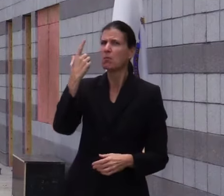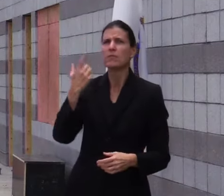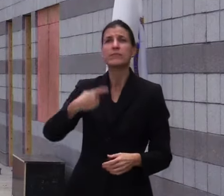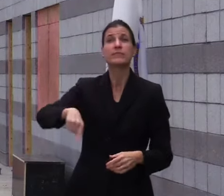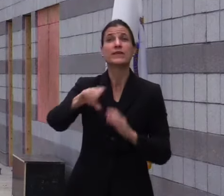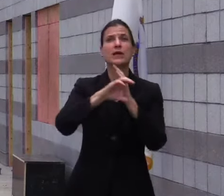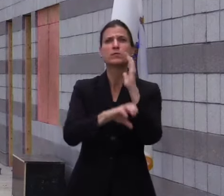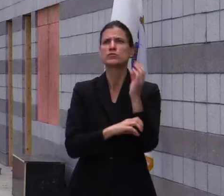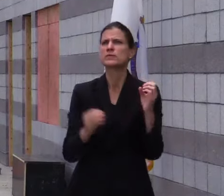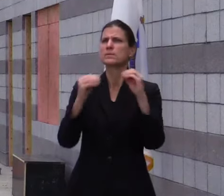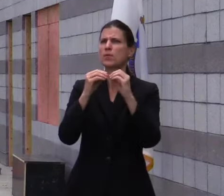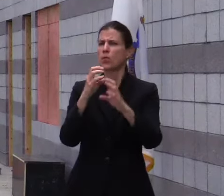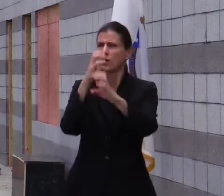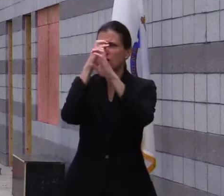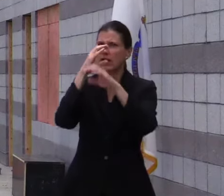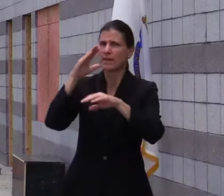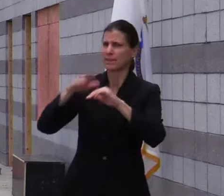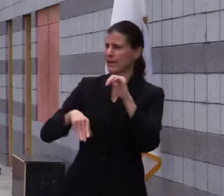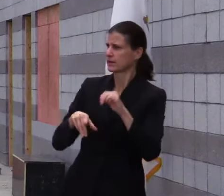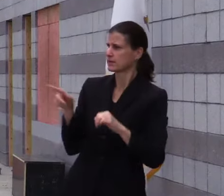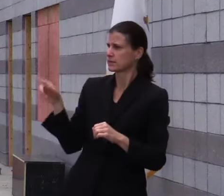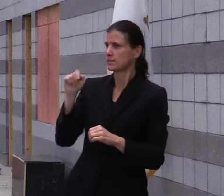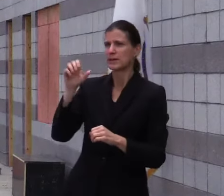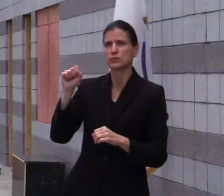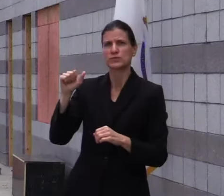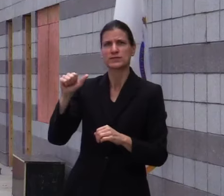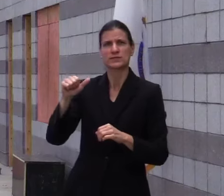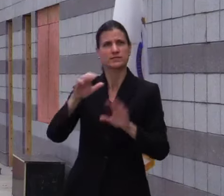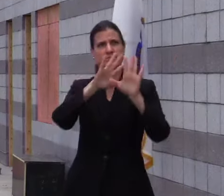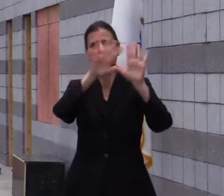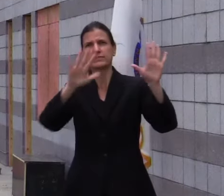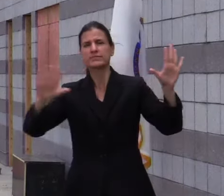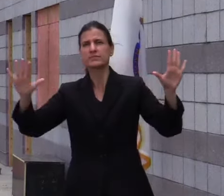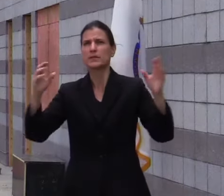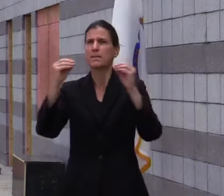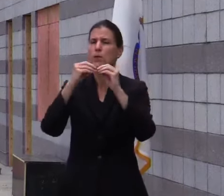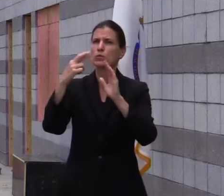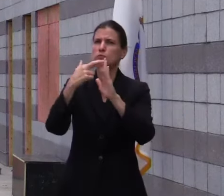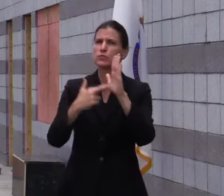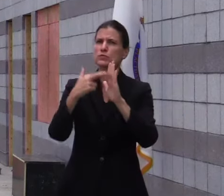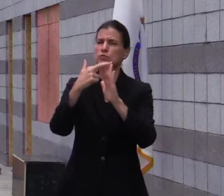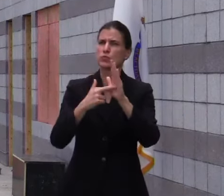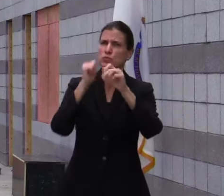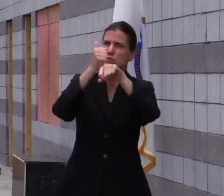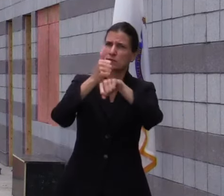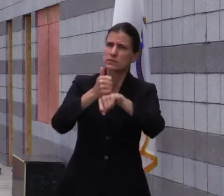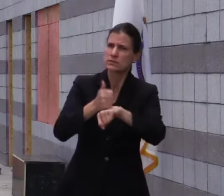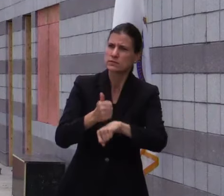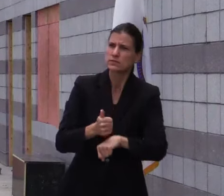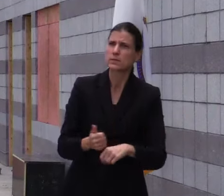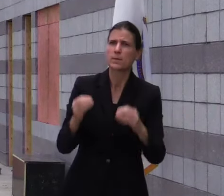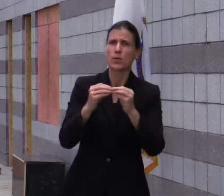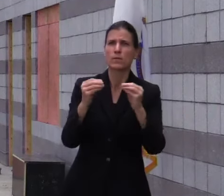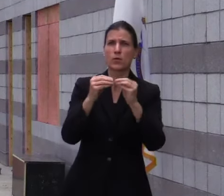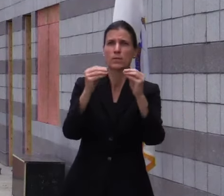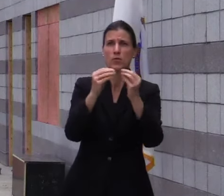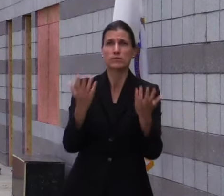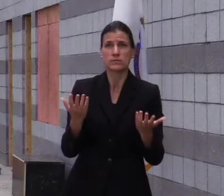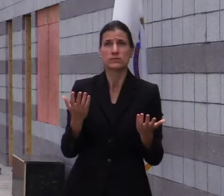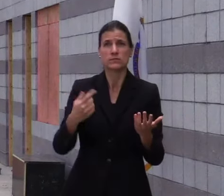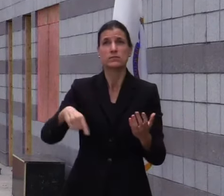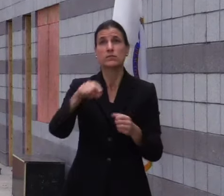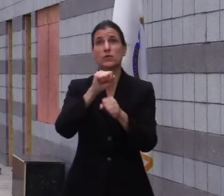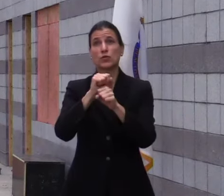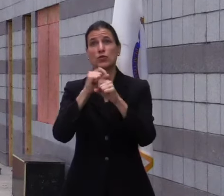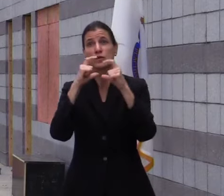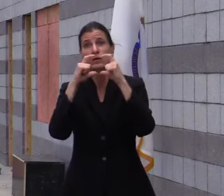requiring masks outside now. They took the summer off at midnight tonight. Masks have to be worn outside and in a workplace where more than 2